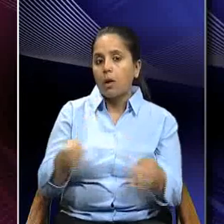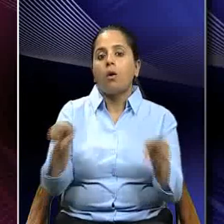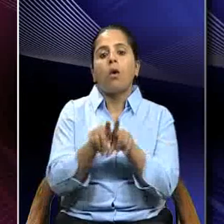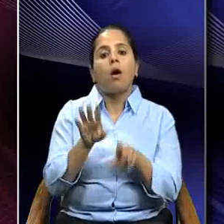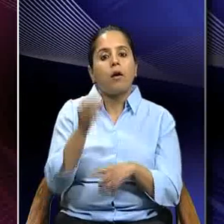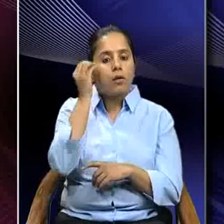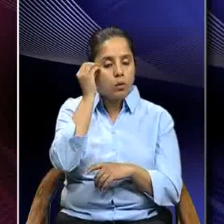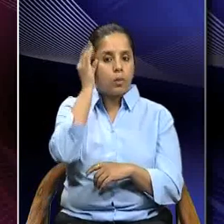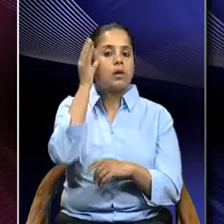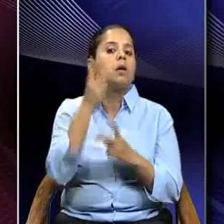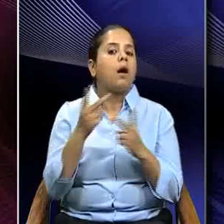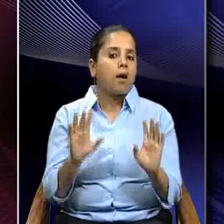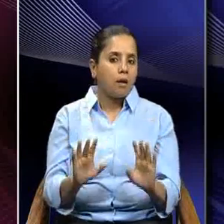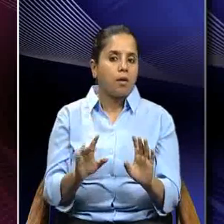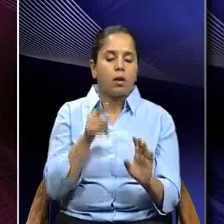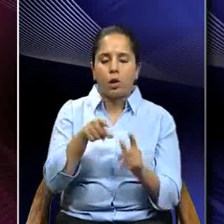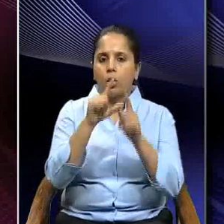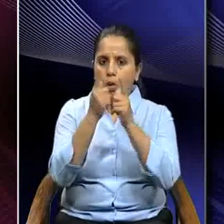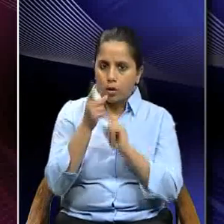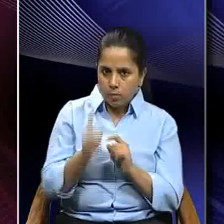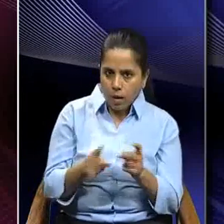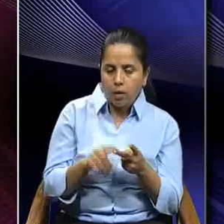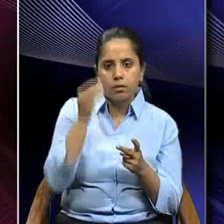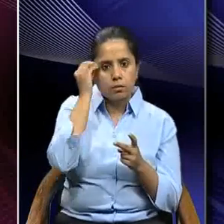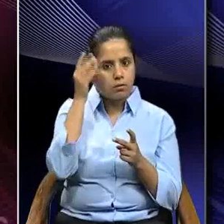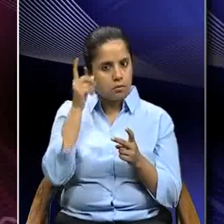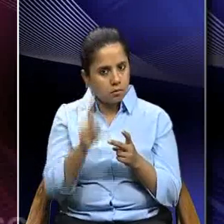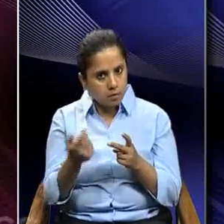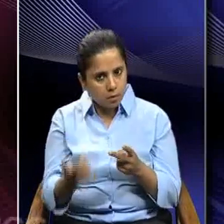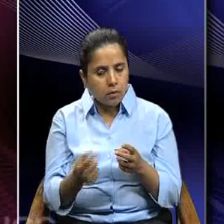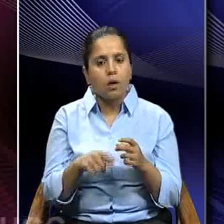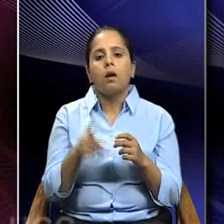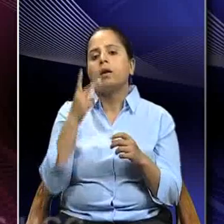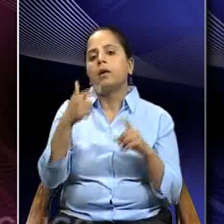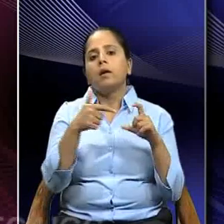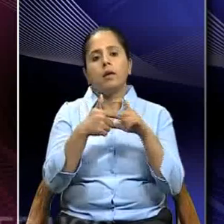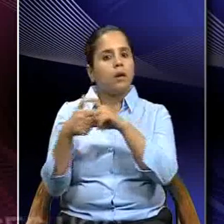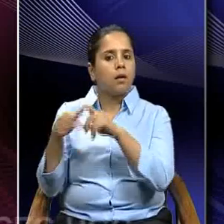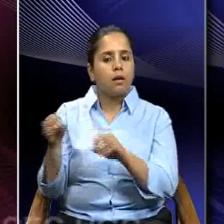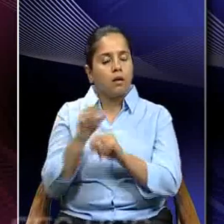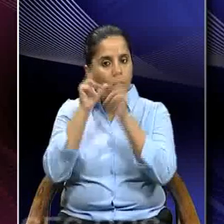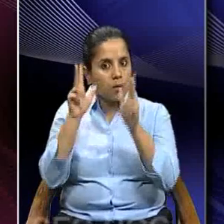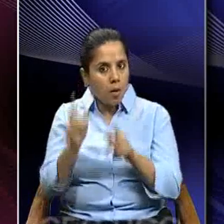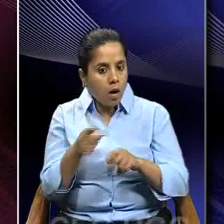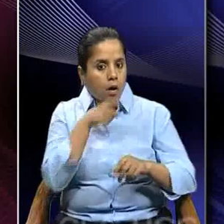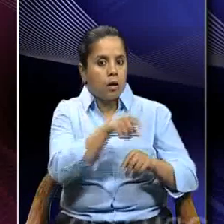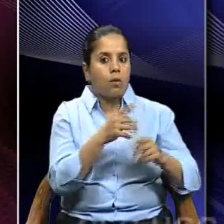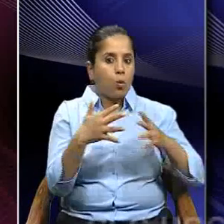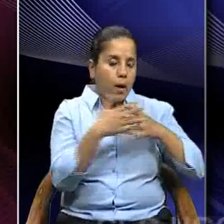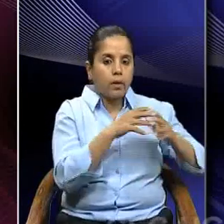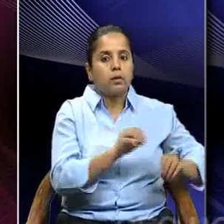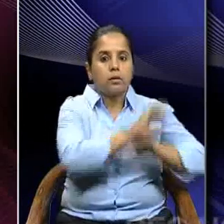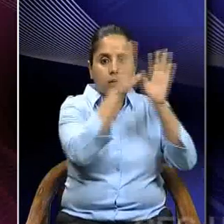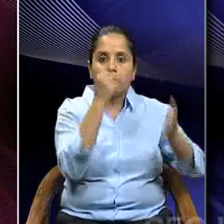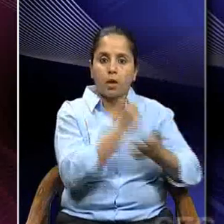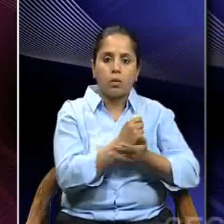wisdom. So we should have logic, we should have wisdom, we should have Eastern awakening along with the Western Enlightenment. Both